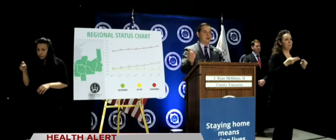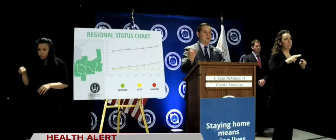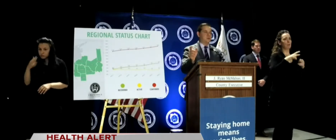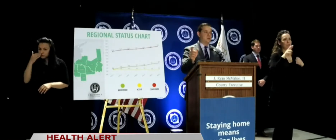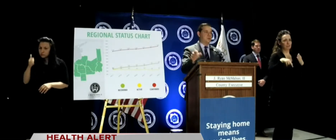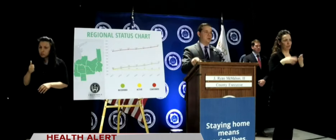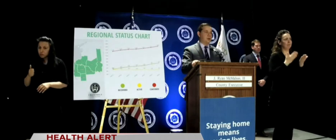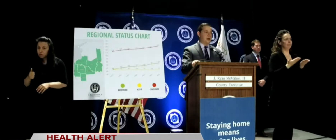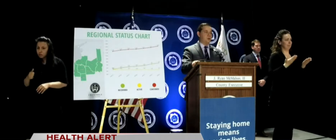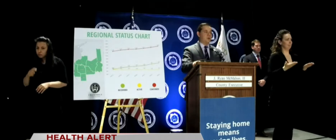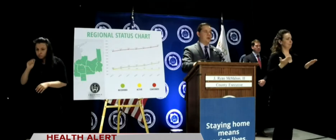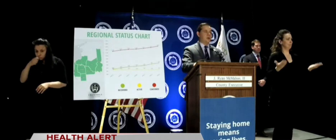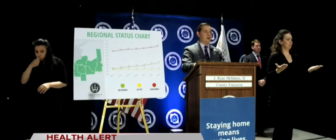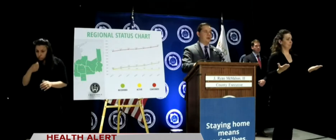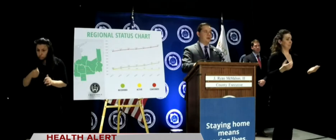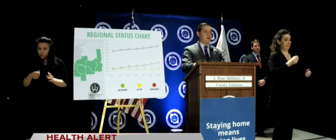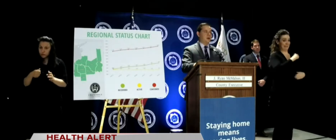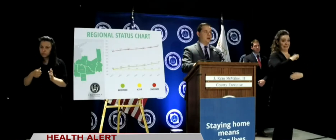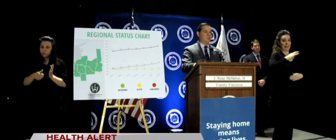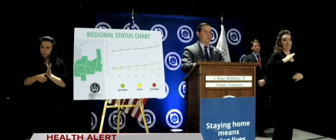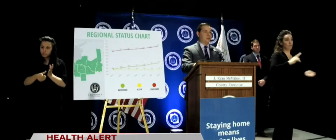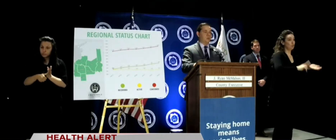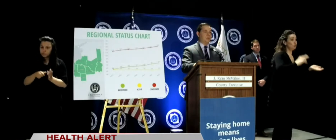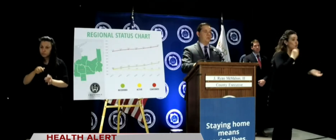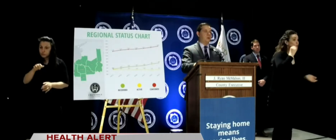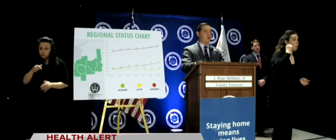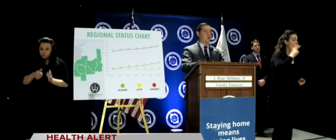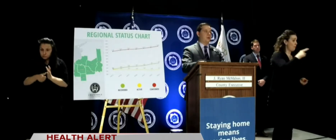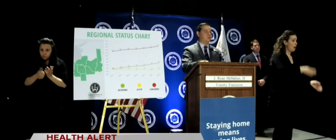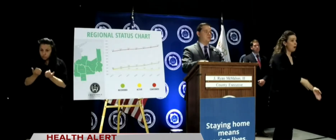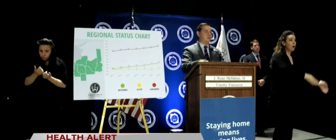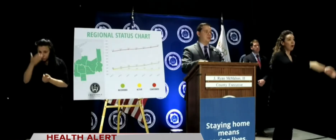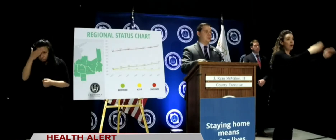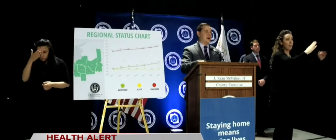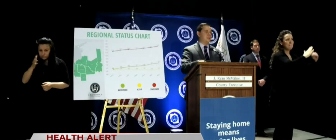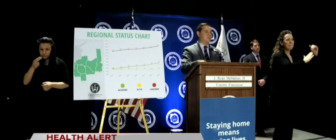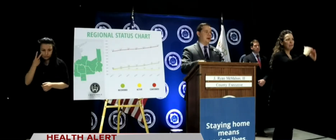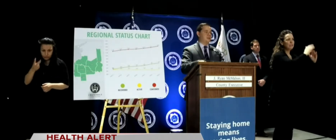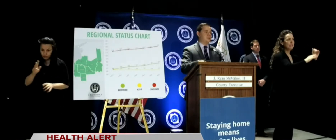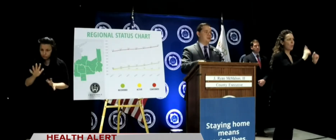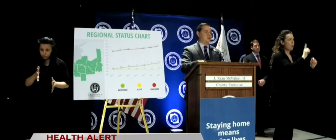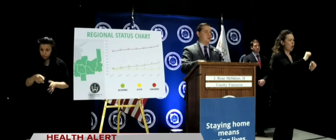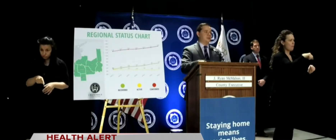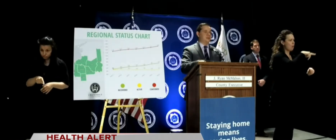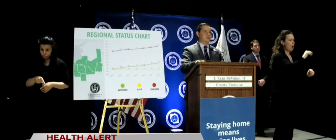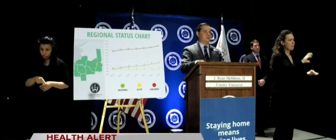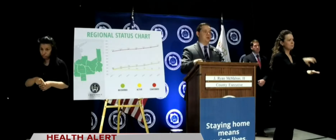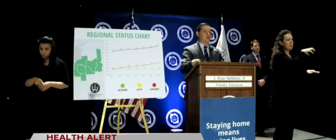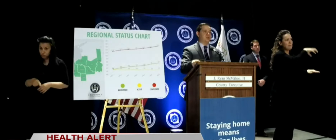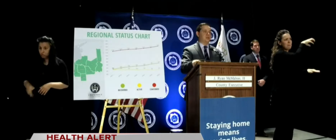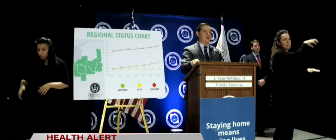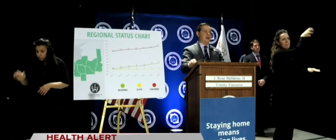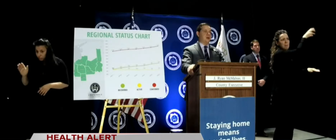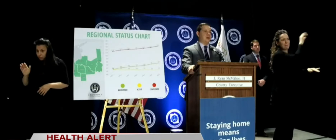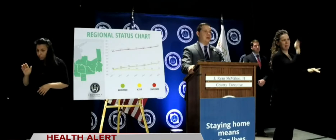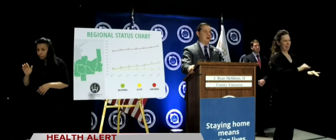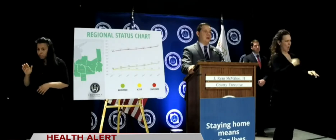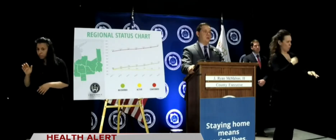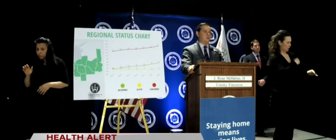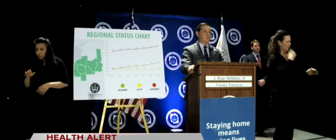various areas of the community now, and really where we've been going into potential hotspots with the anticipation